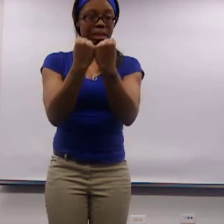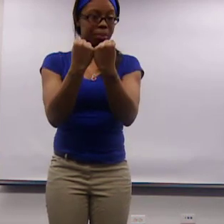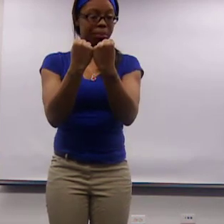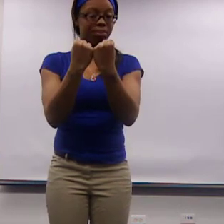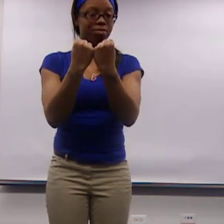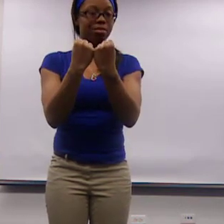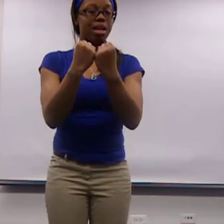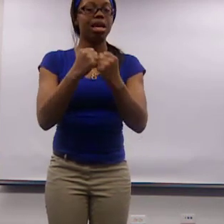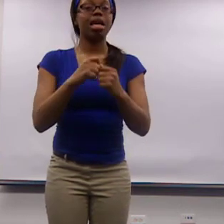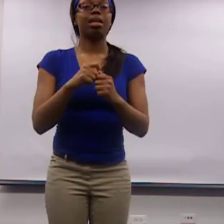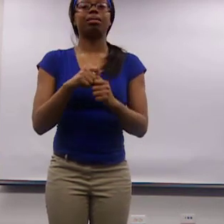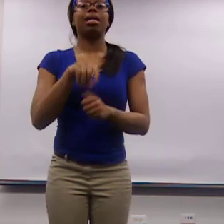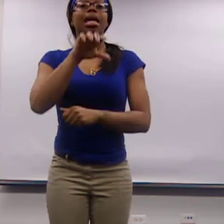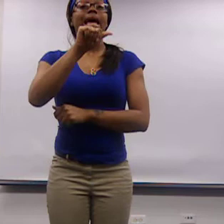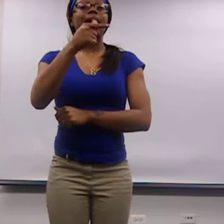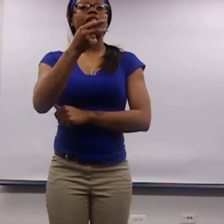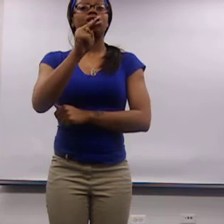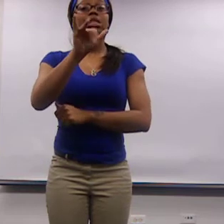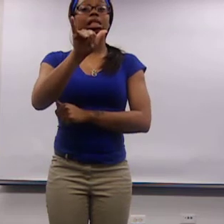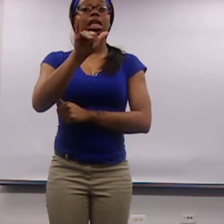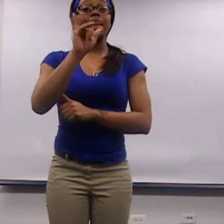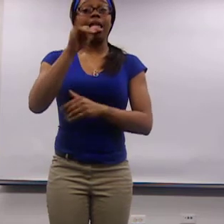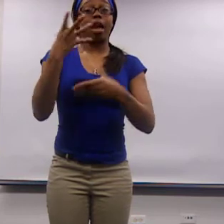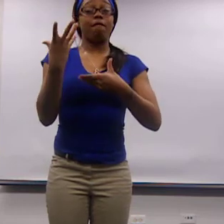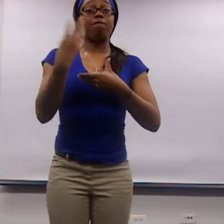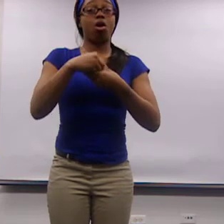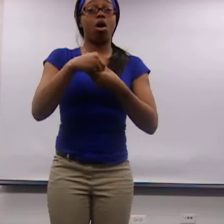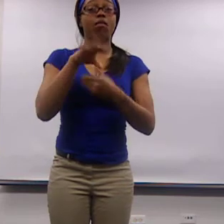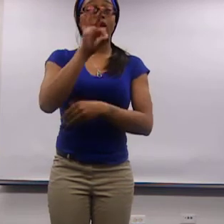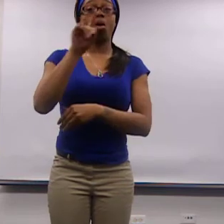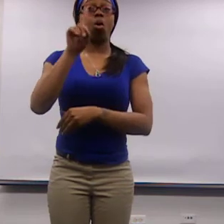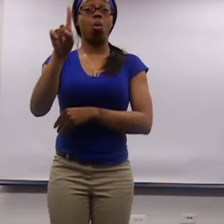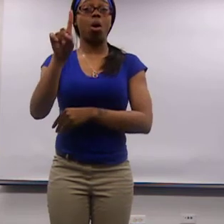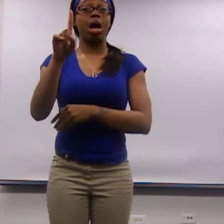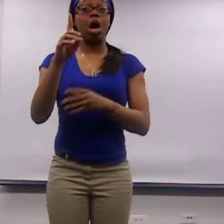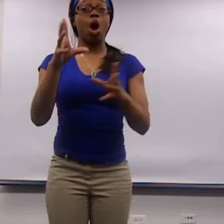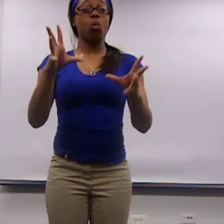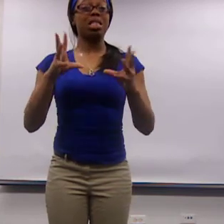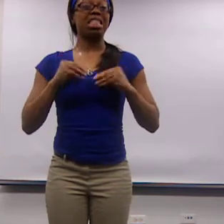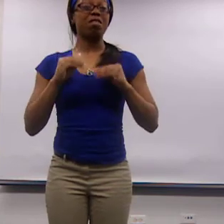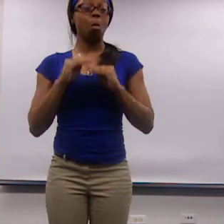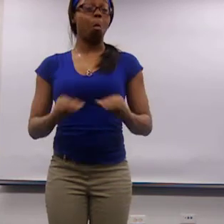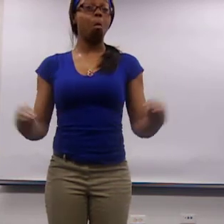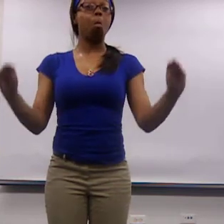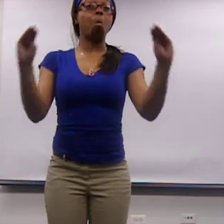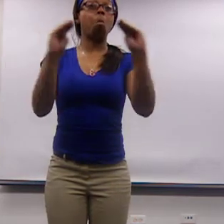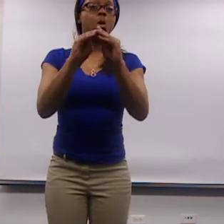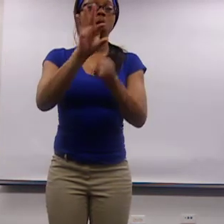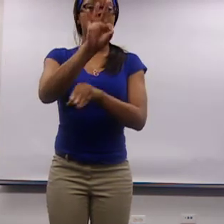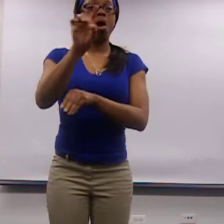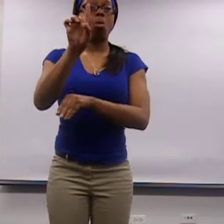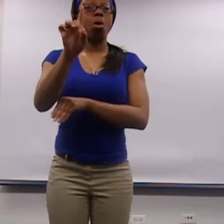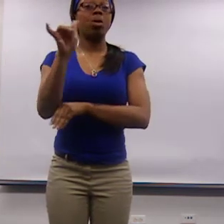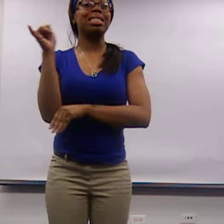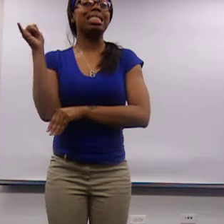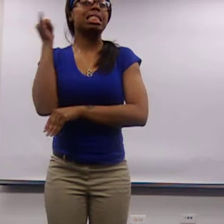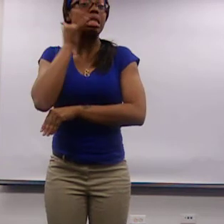agencies that involve 911 are receiving more and more cell phone calls, and they kind of can't